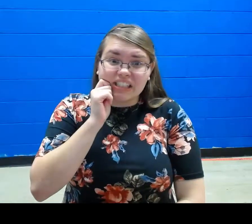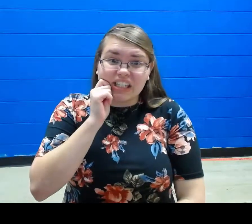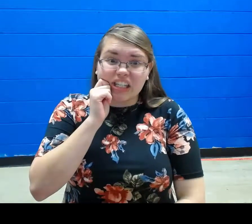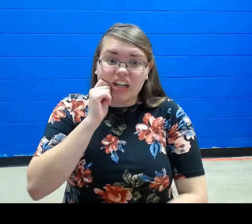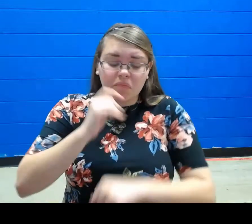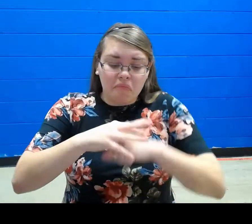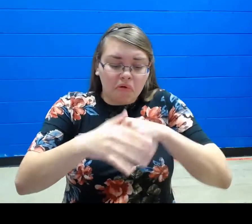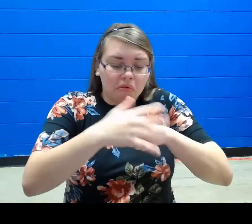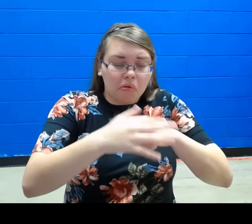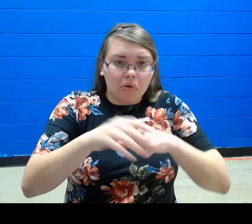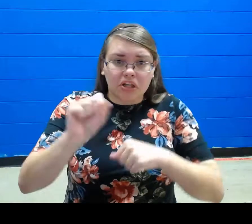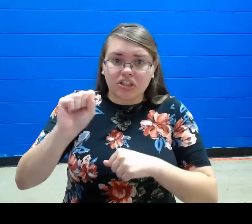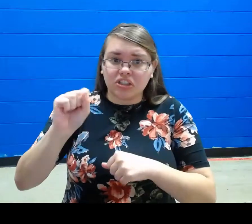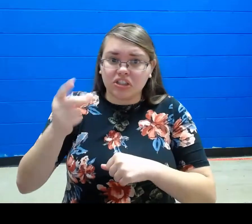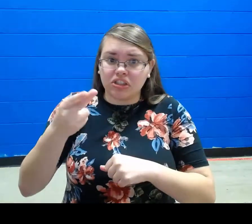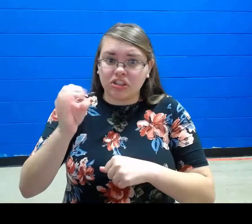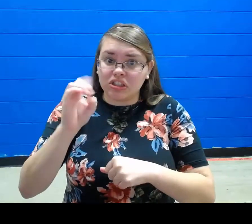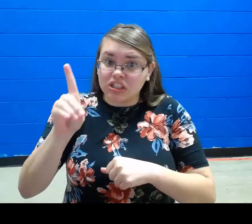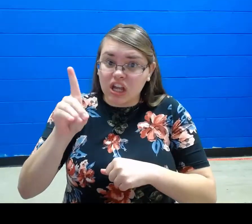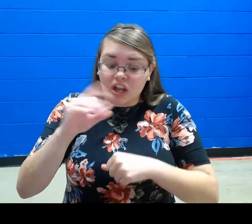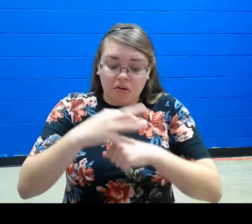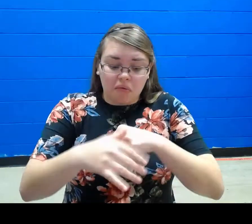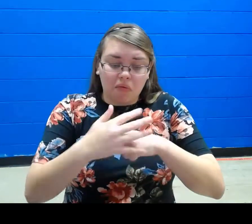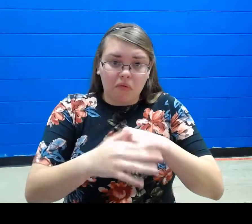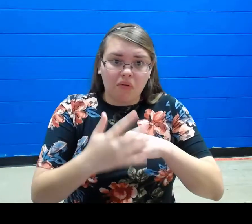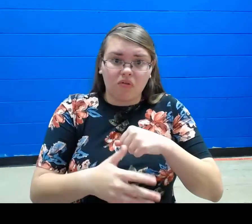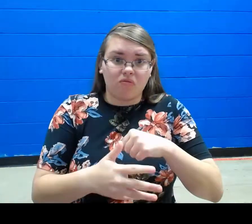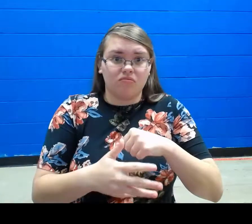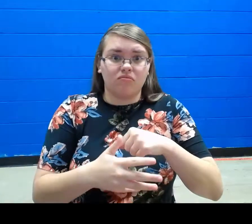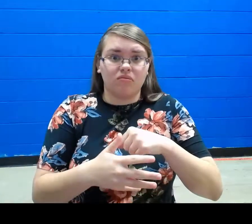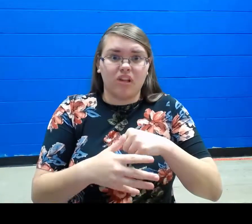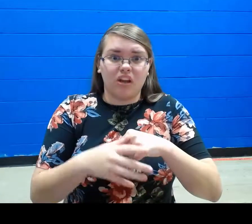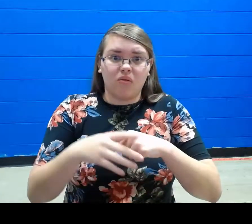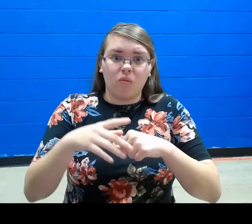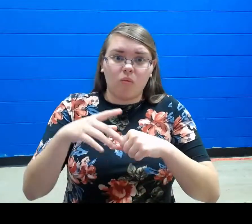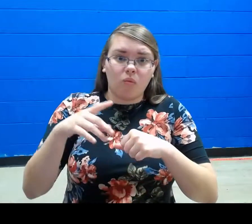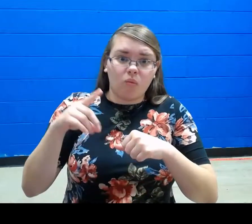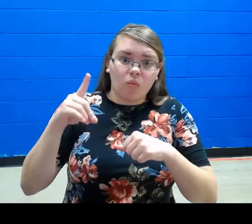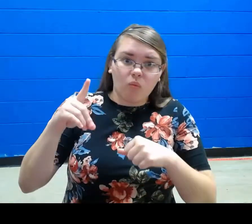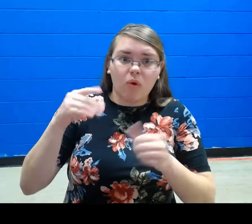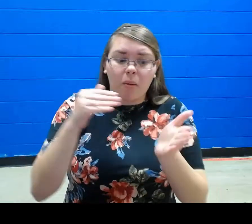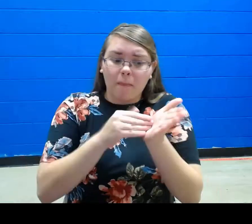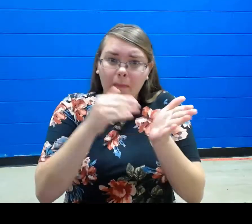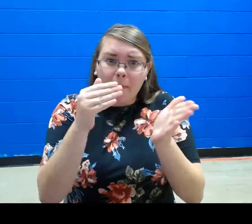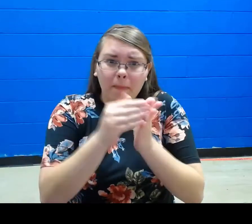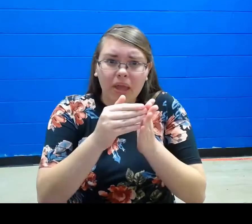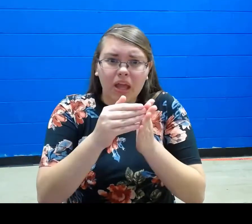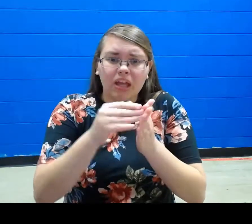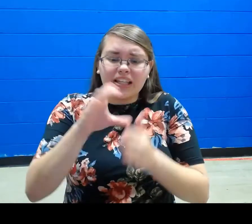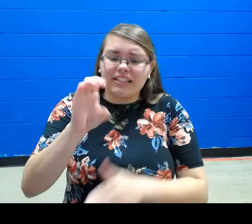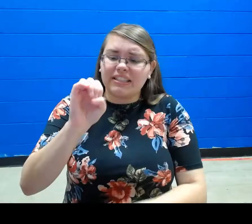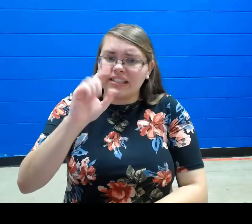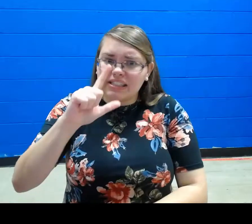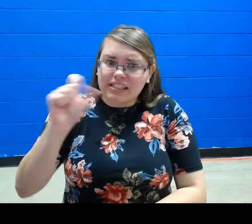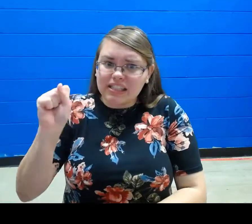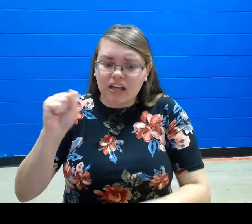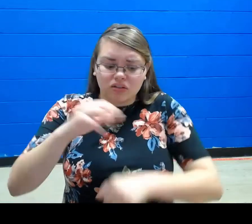day. So how come the tattoo doesn't gradually flake off along with them? The simple answer is that